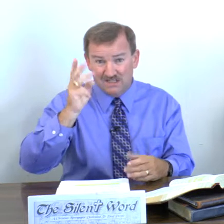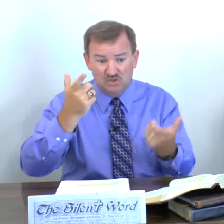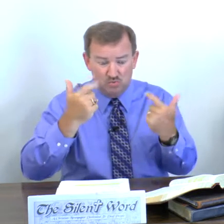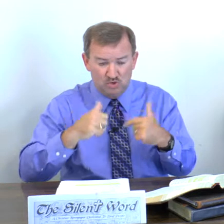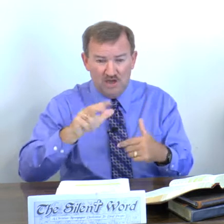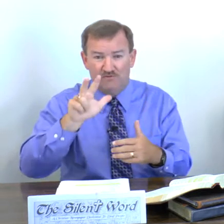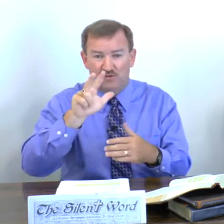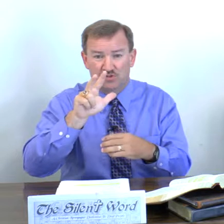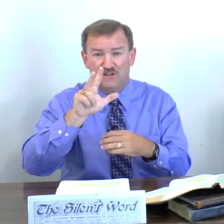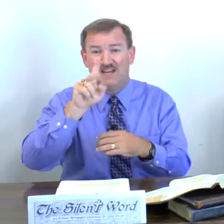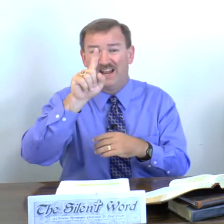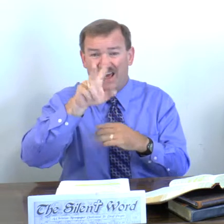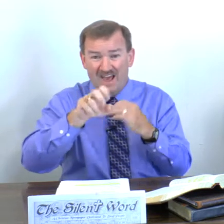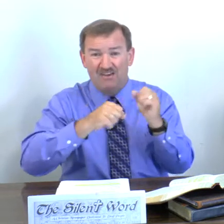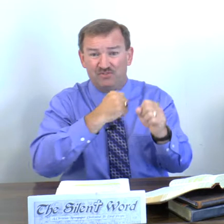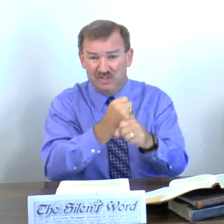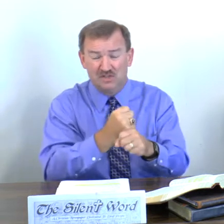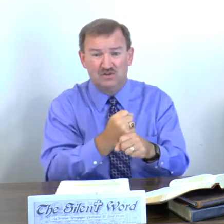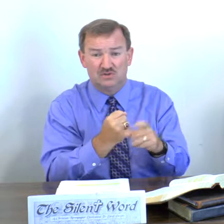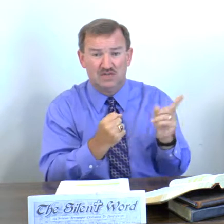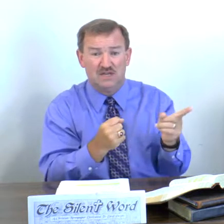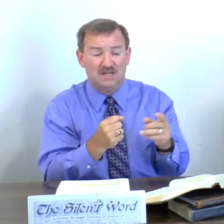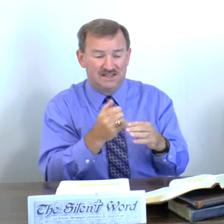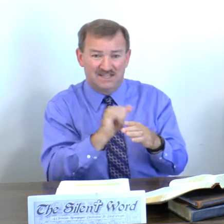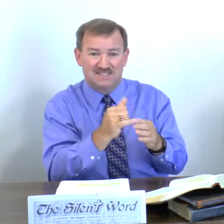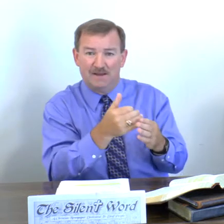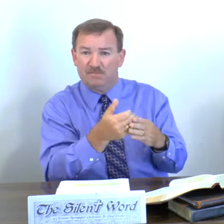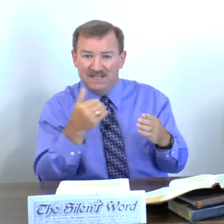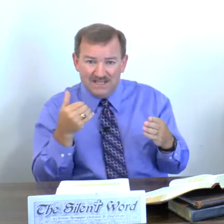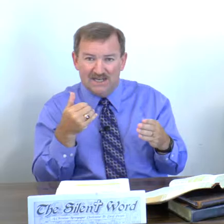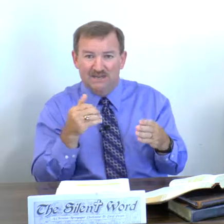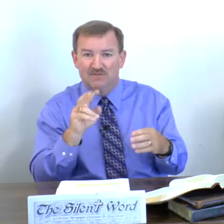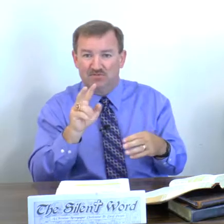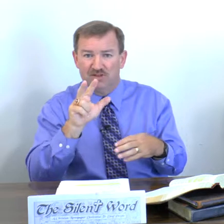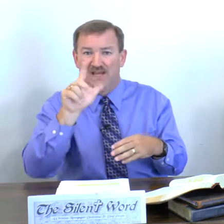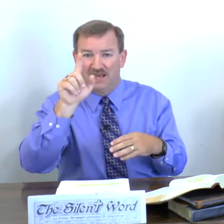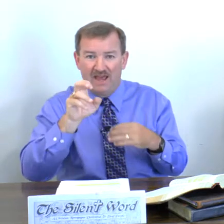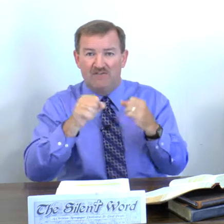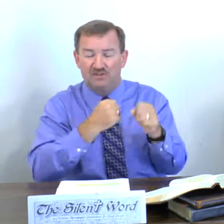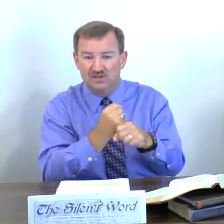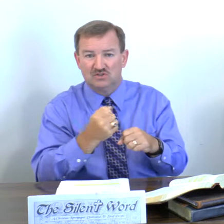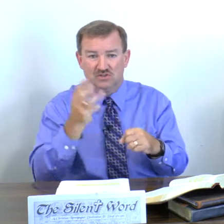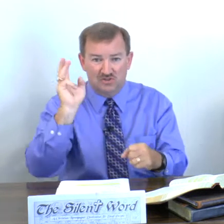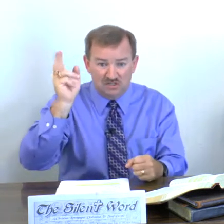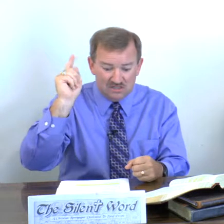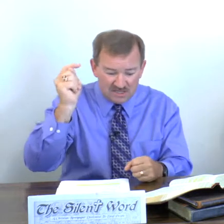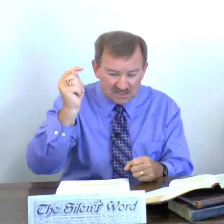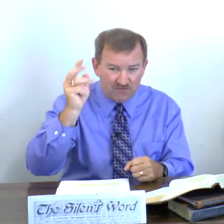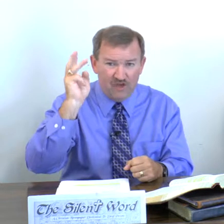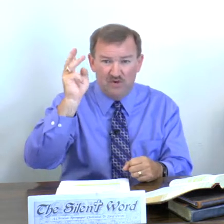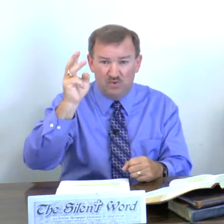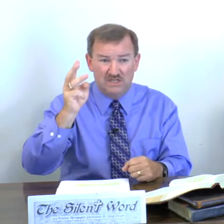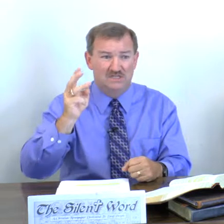witnesses who will come for 3.5 years. That's that beginning 3.5 years. They're going to testify and witness,